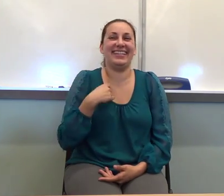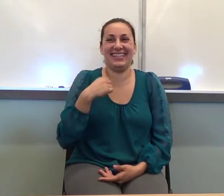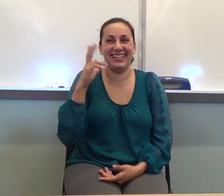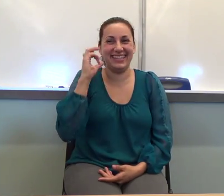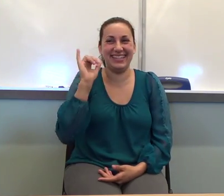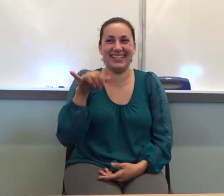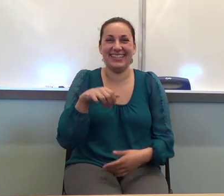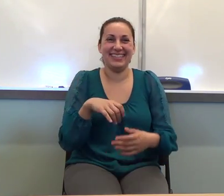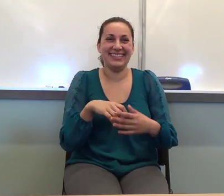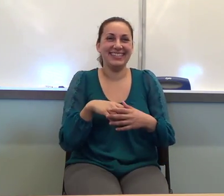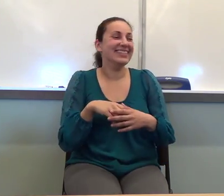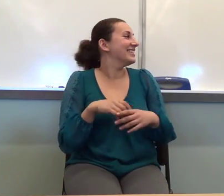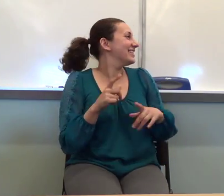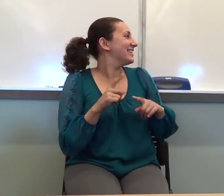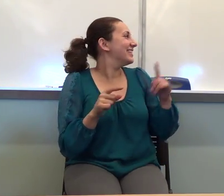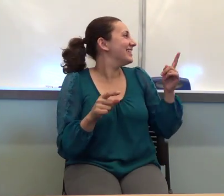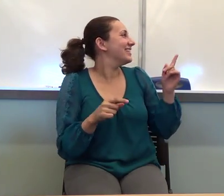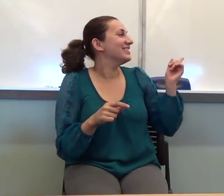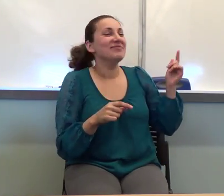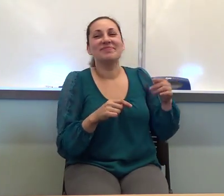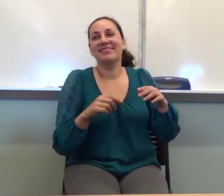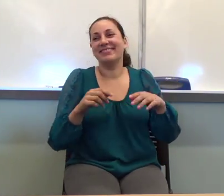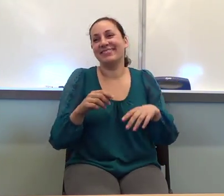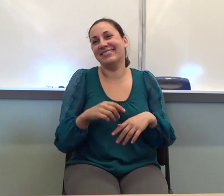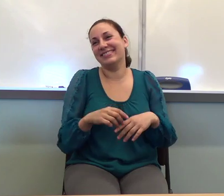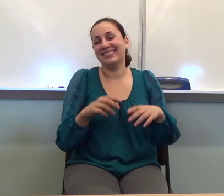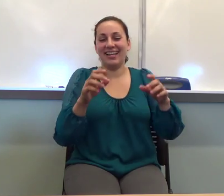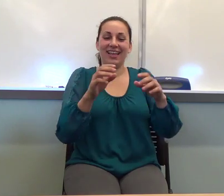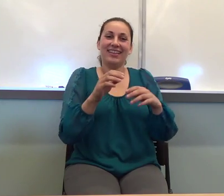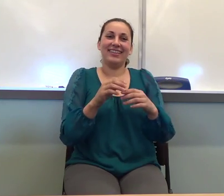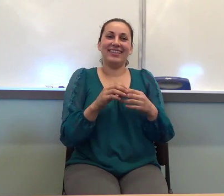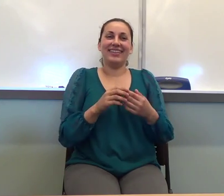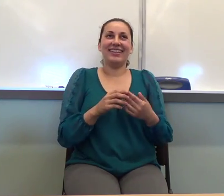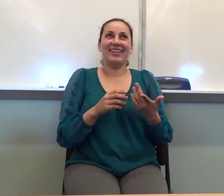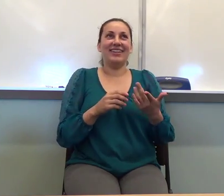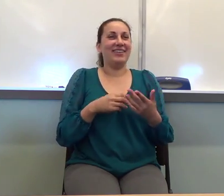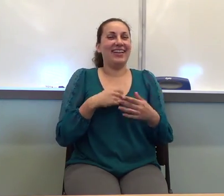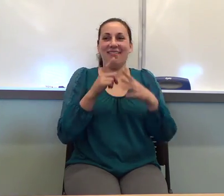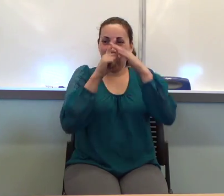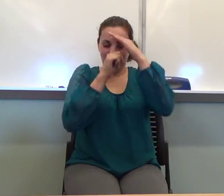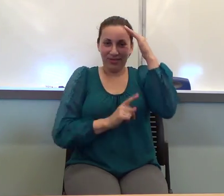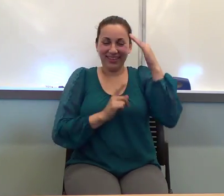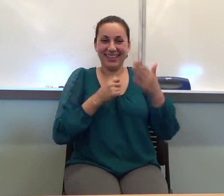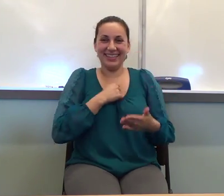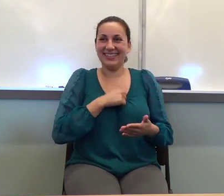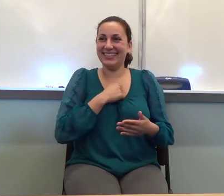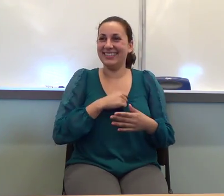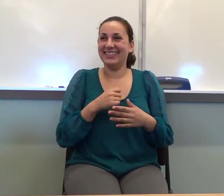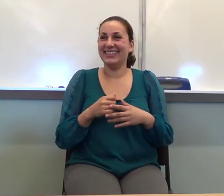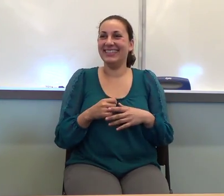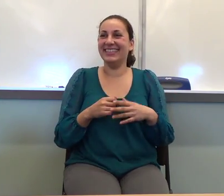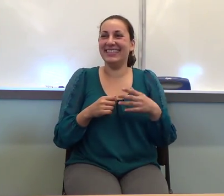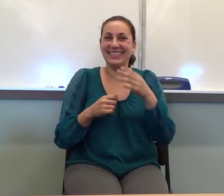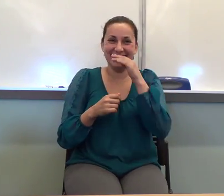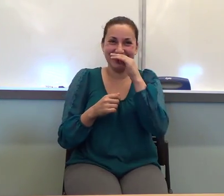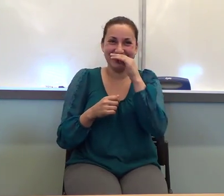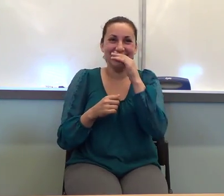and we can simply calculate what they ask us to do. Compute the amount of sugar per